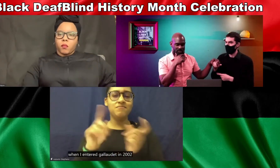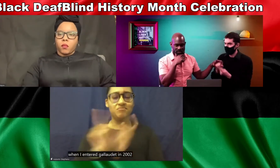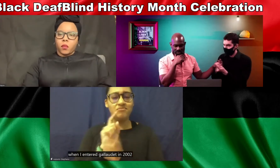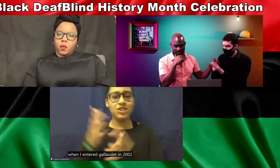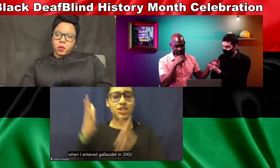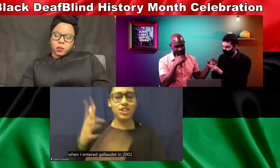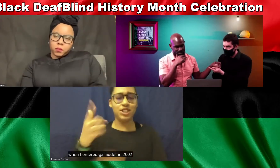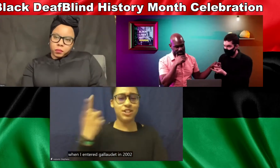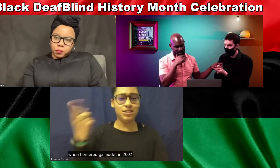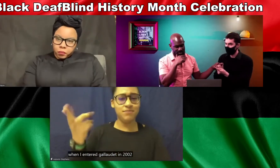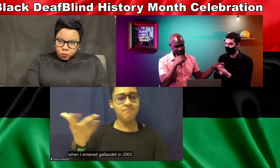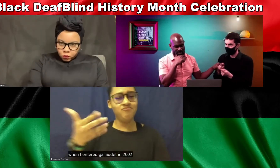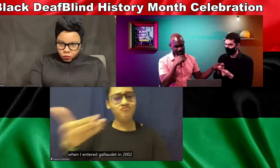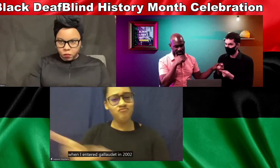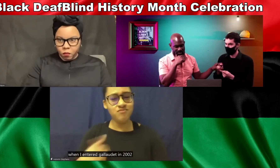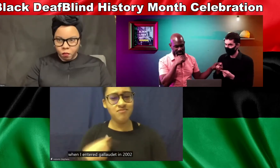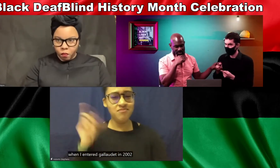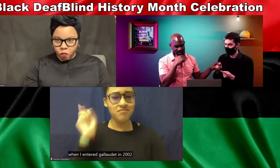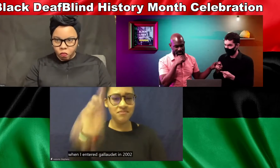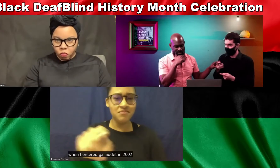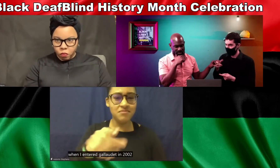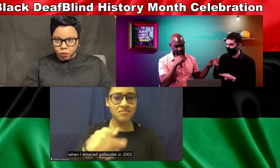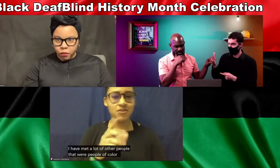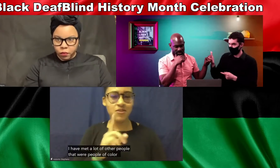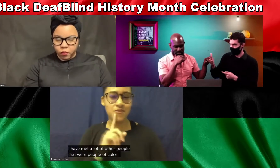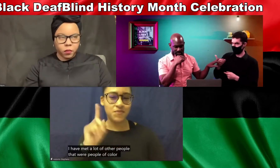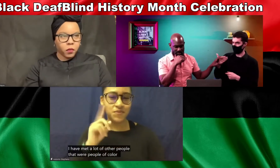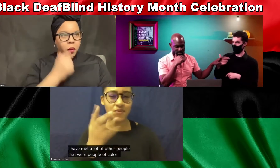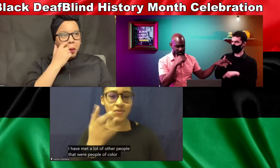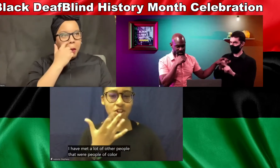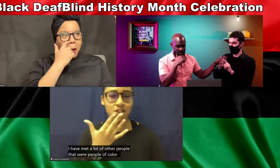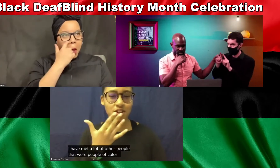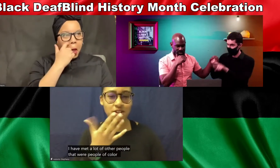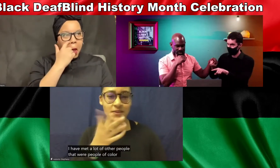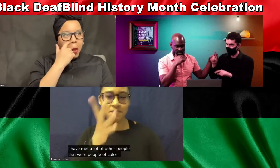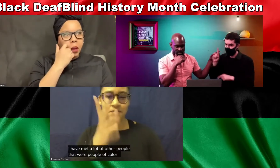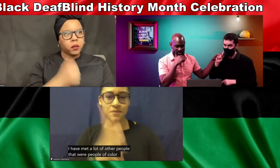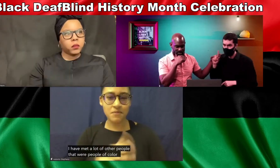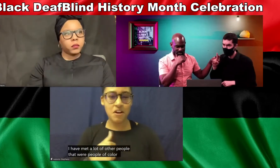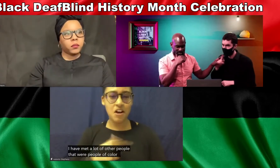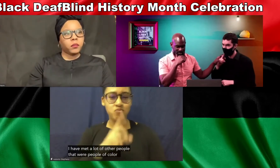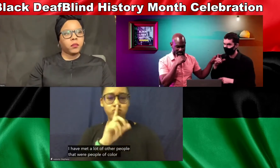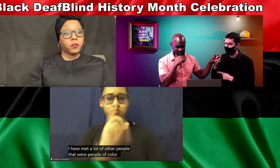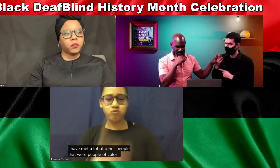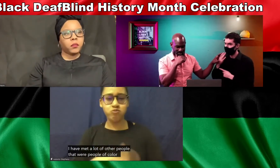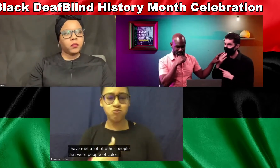color that I could relate to. And somebody invited me to go to a